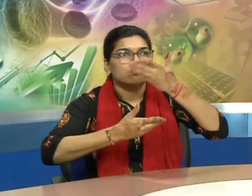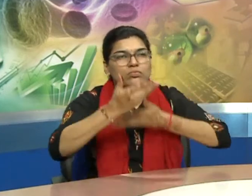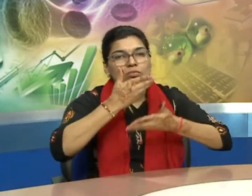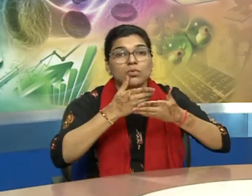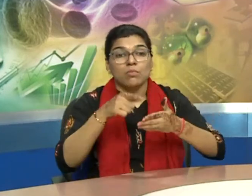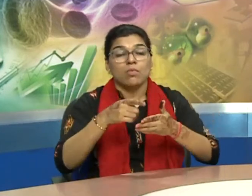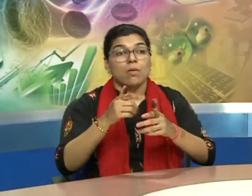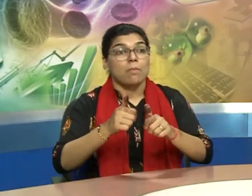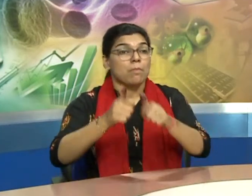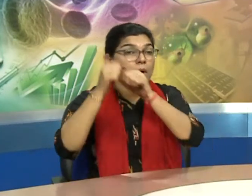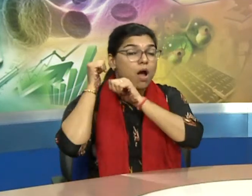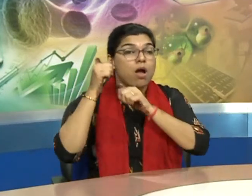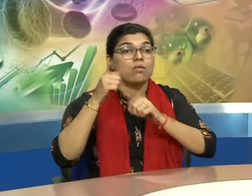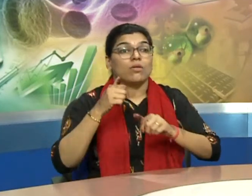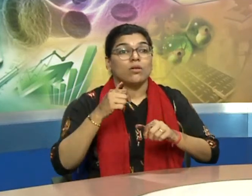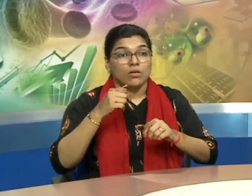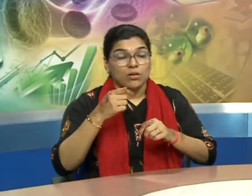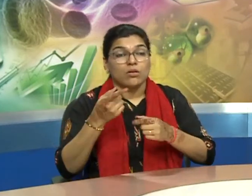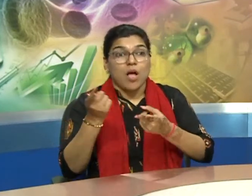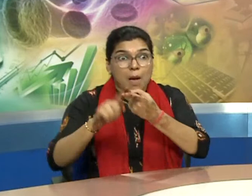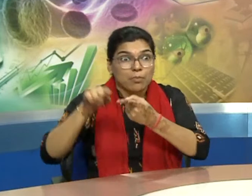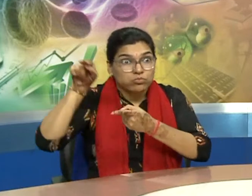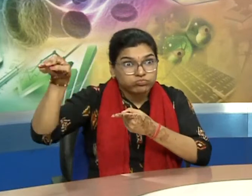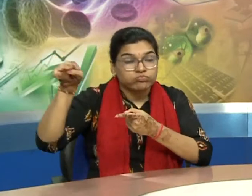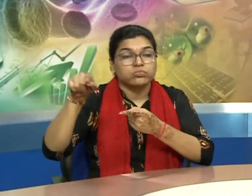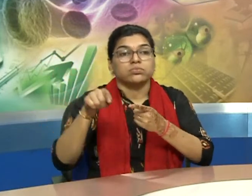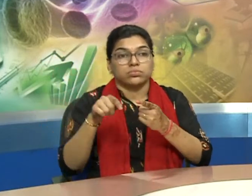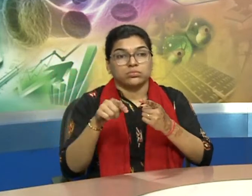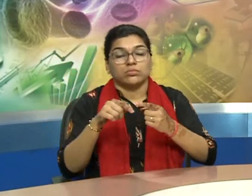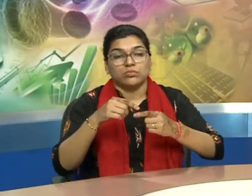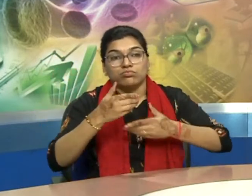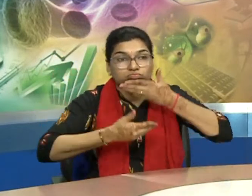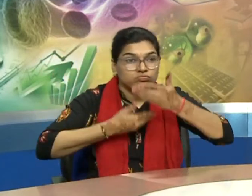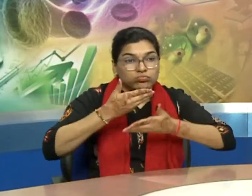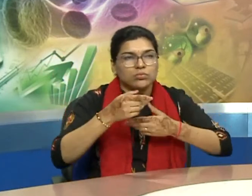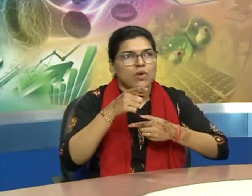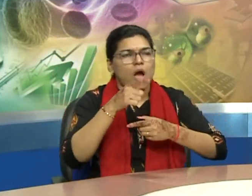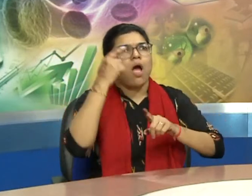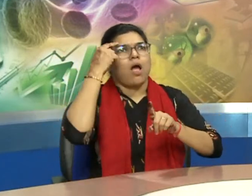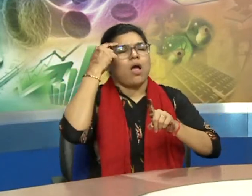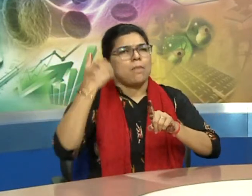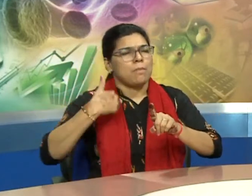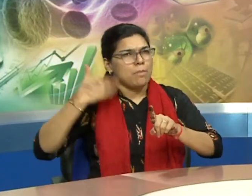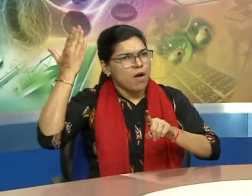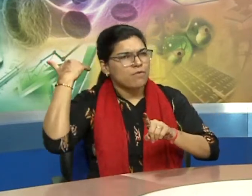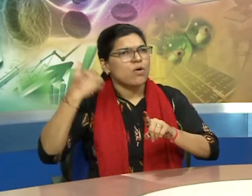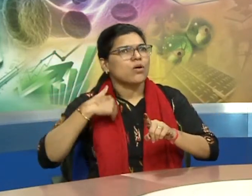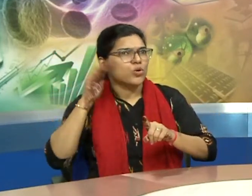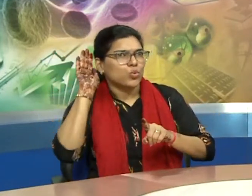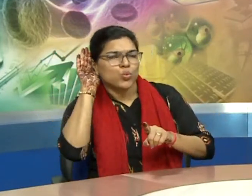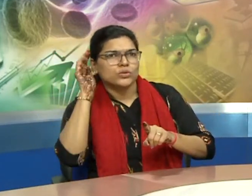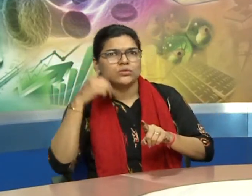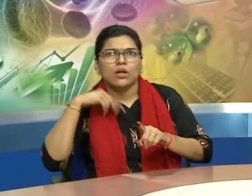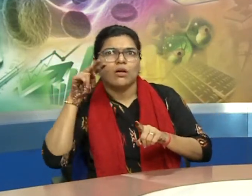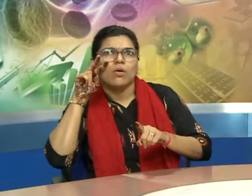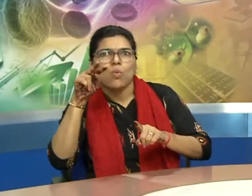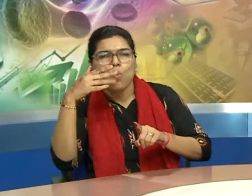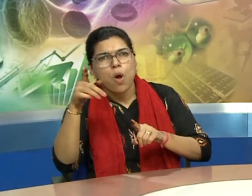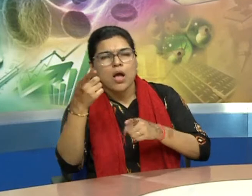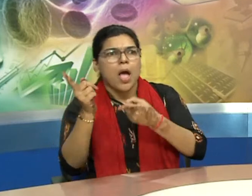weekly. So accordingly, different periodicals are available. They are all collected and kept